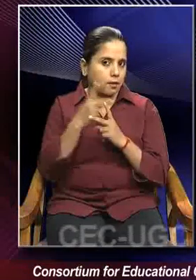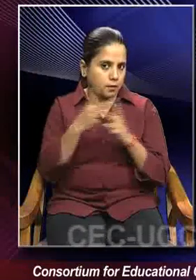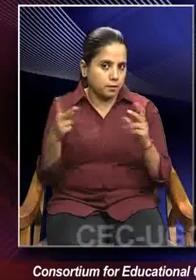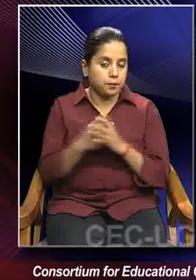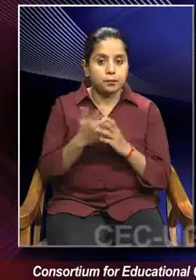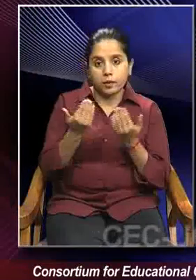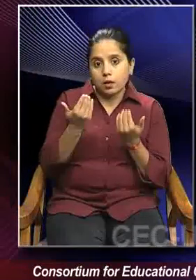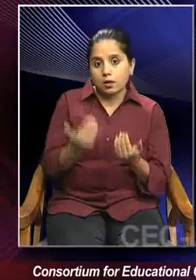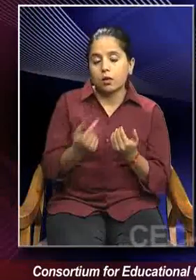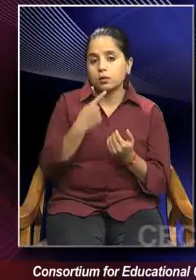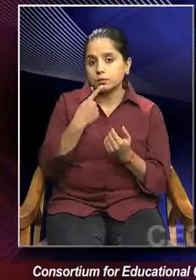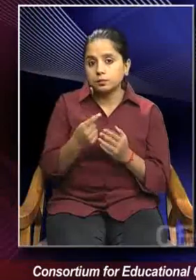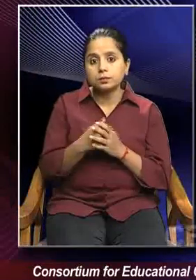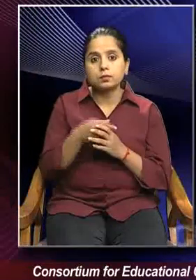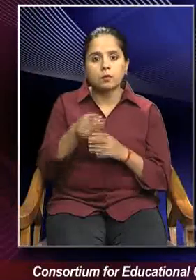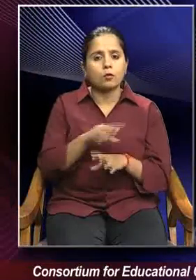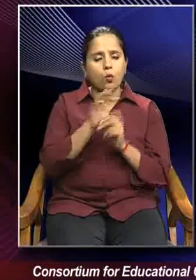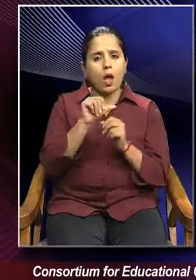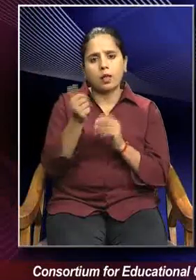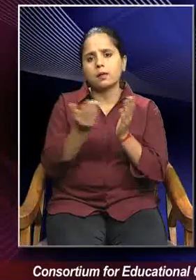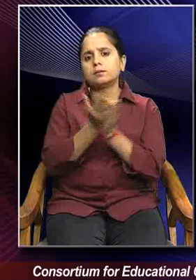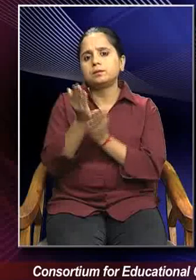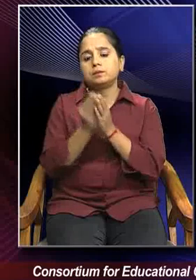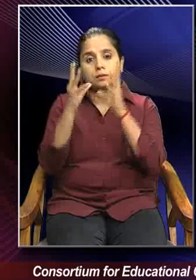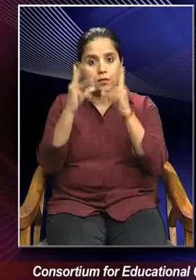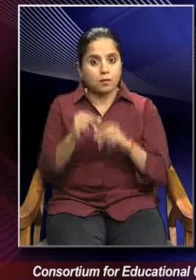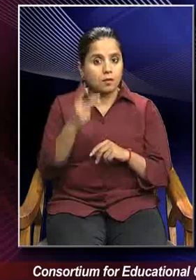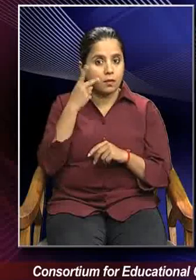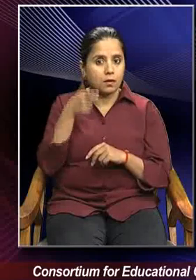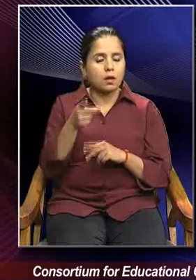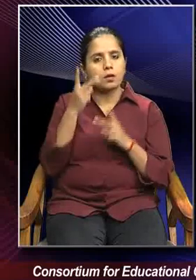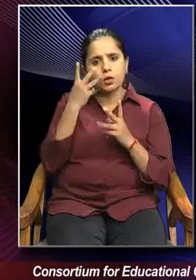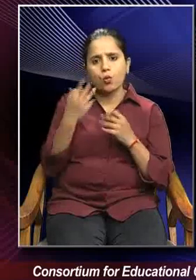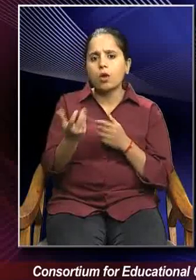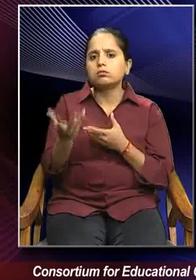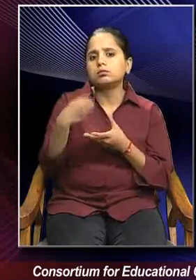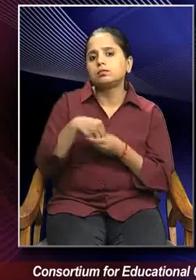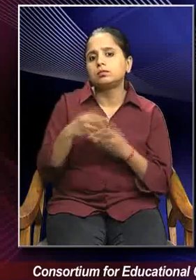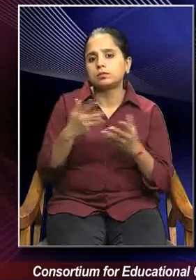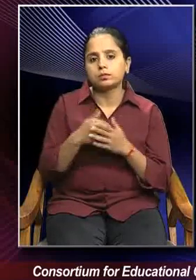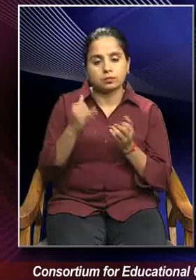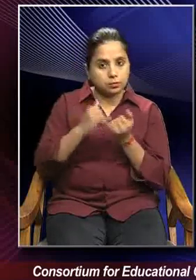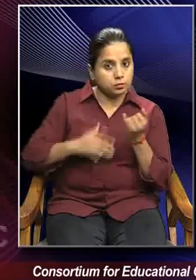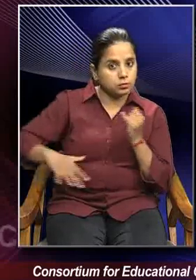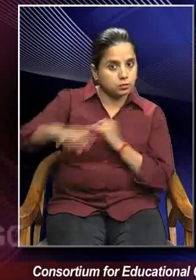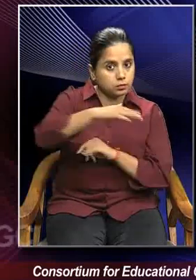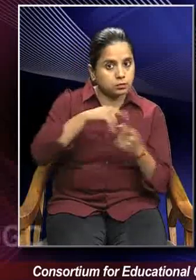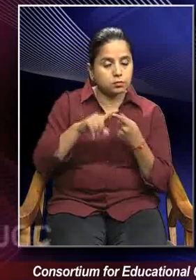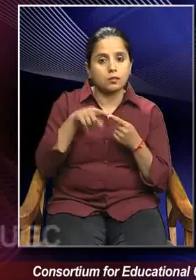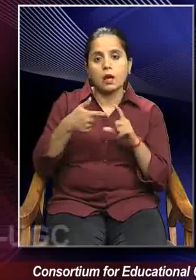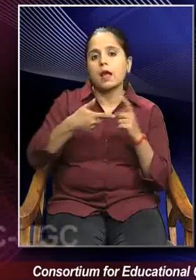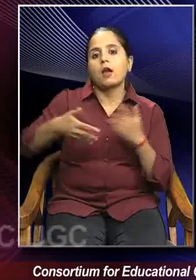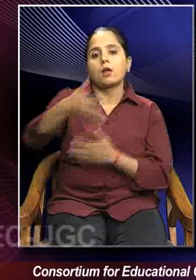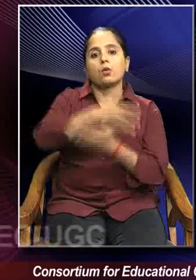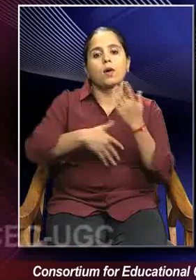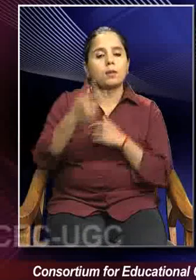Now, these alternative measures seek to include social and